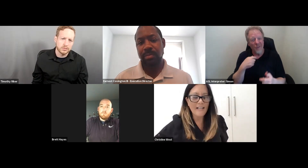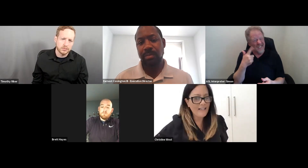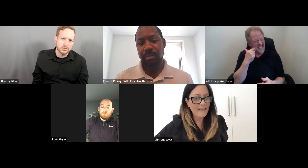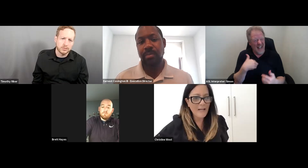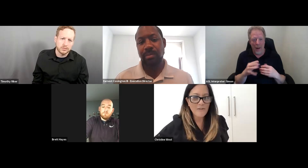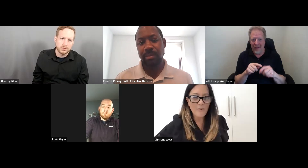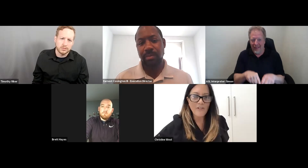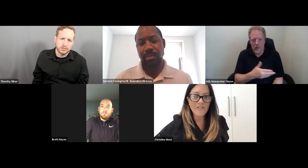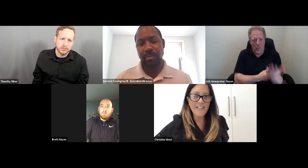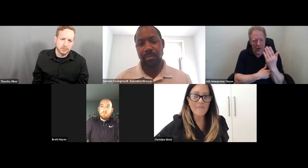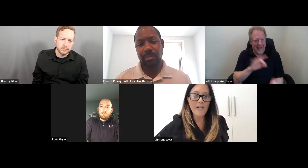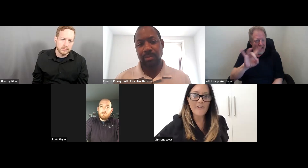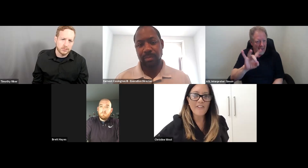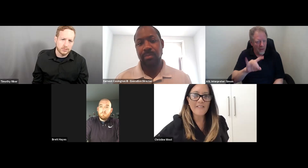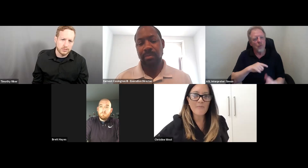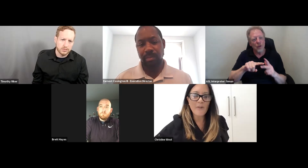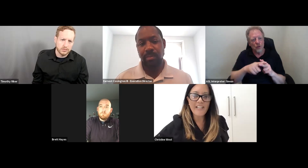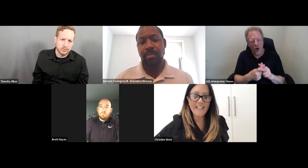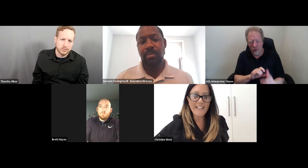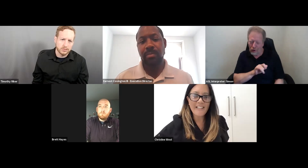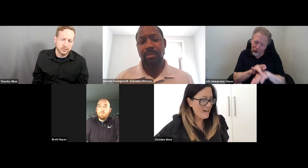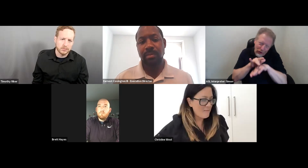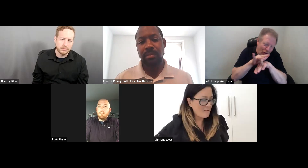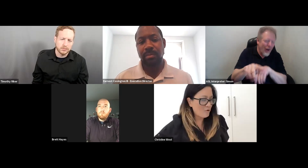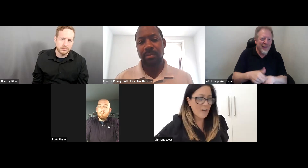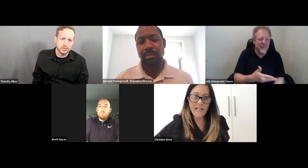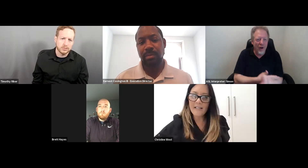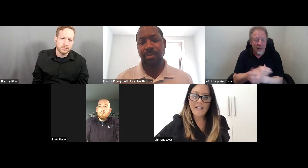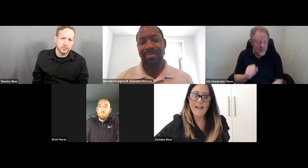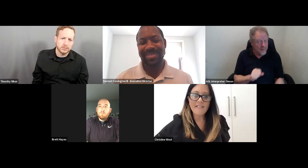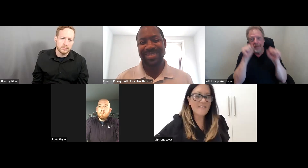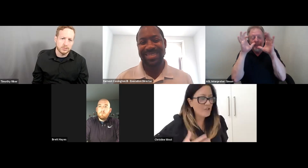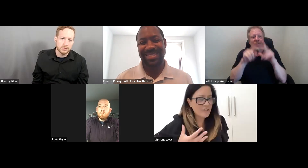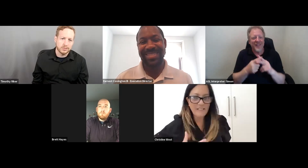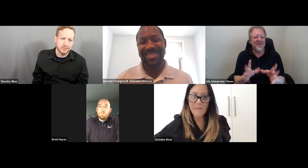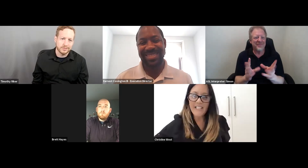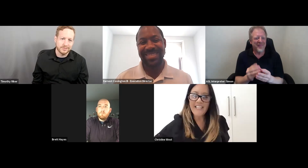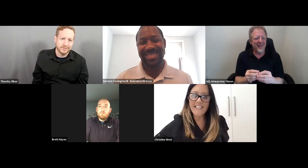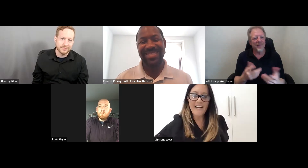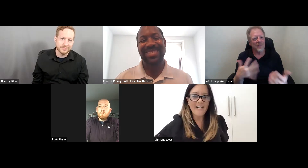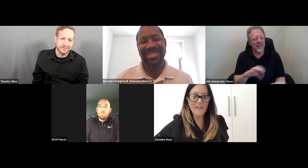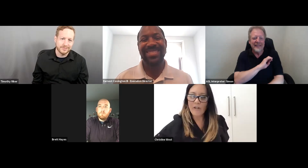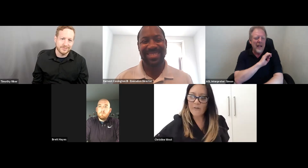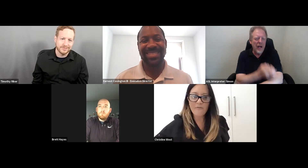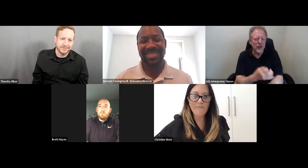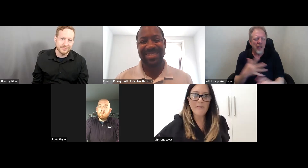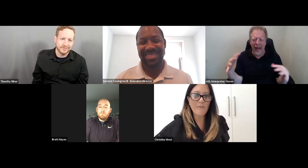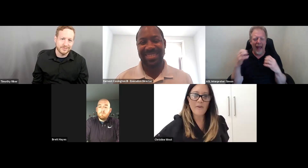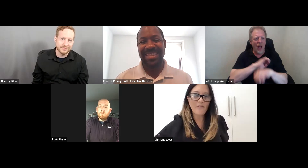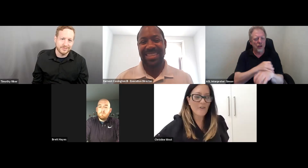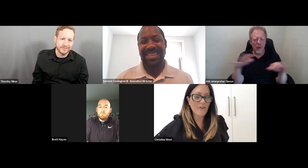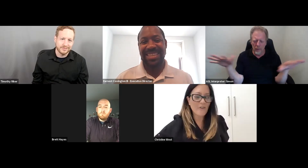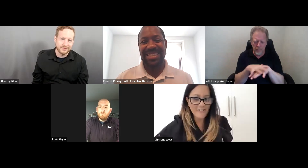morning at 8 a.m. So we all started bright and early this morning. Great synergistic meeting, great group